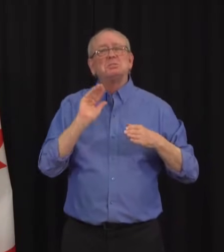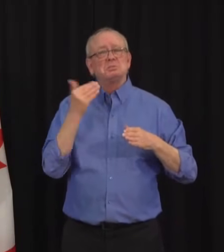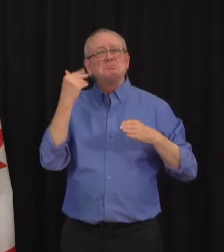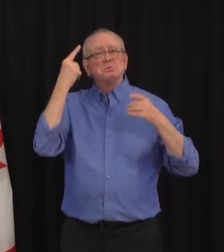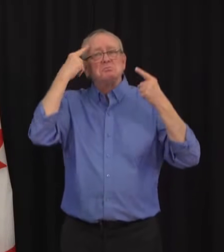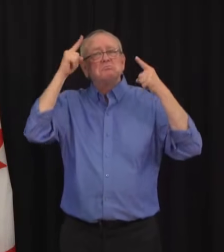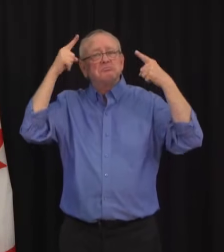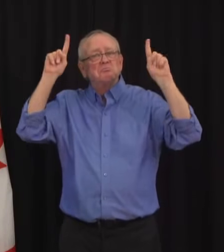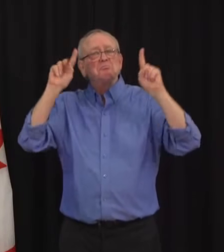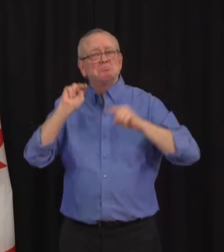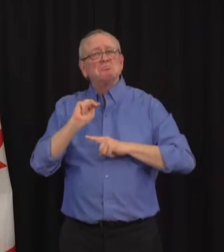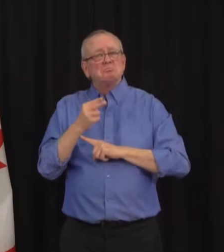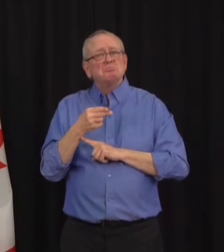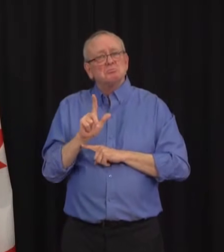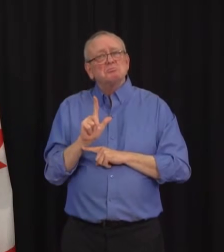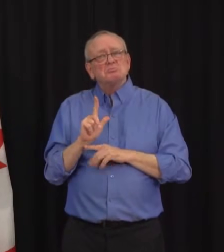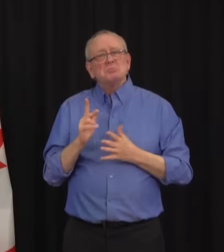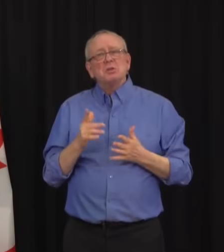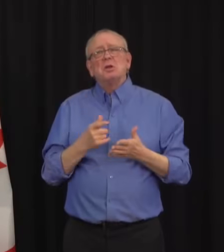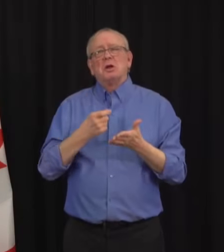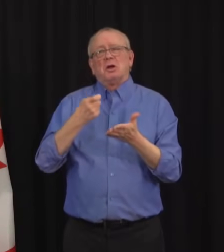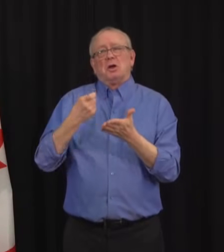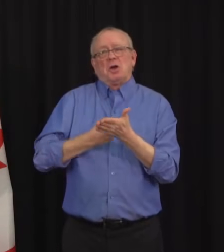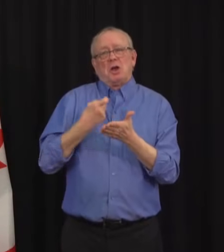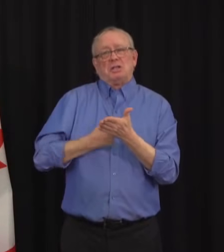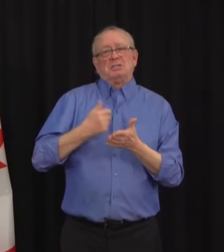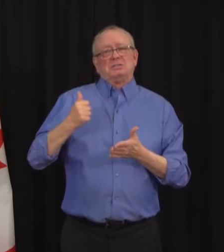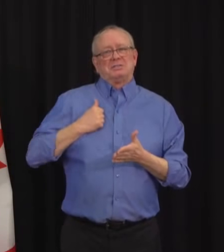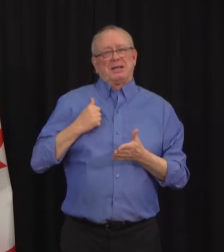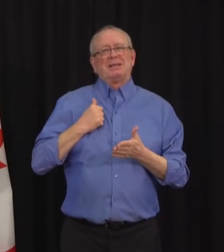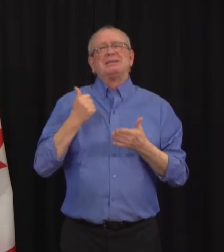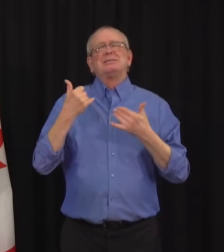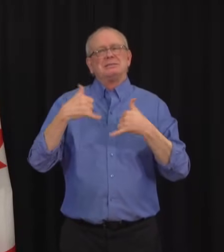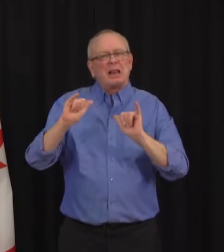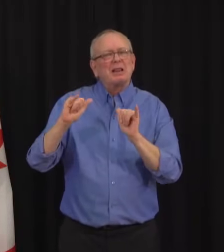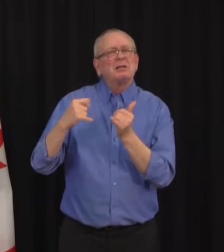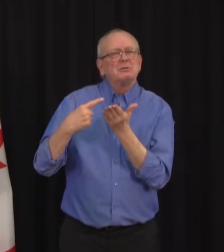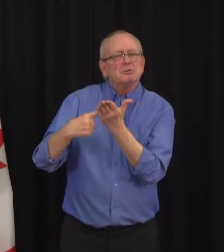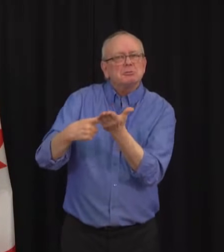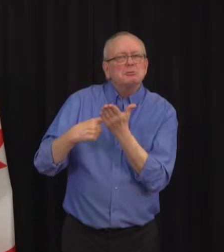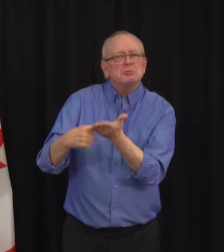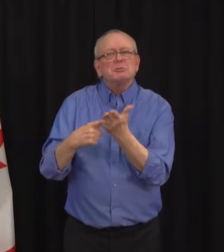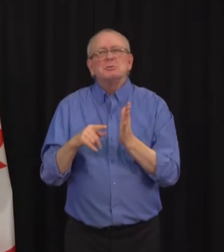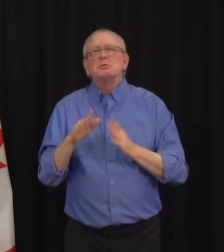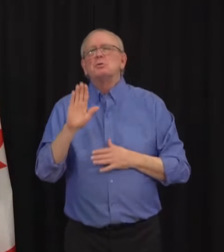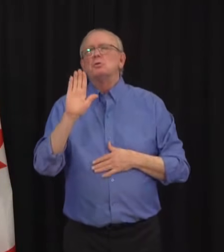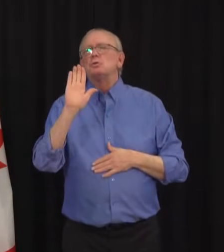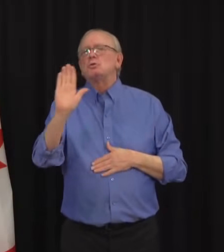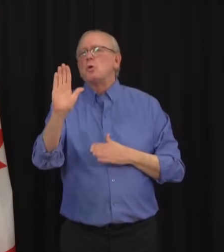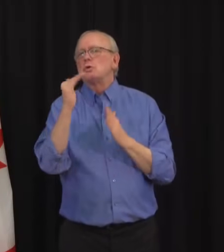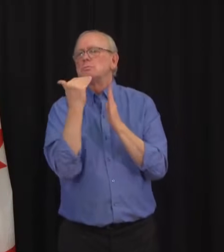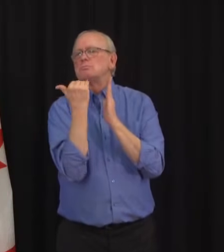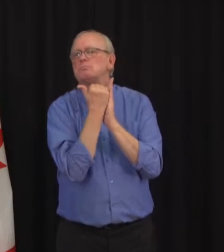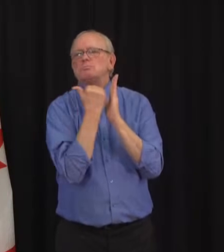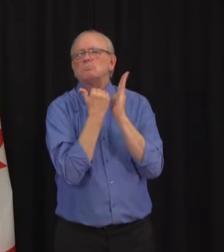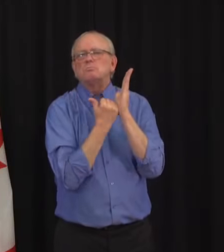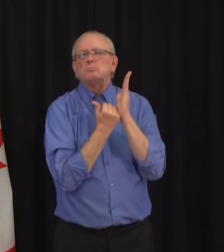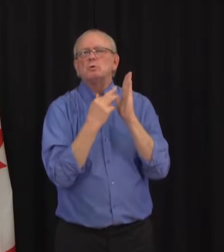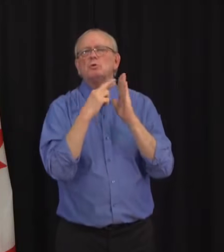have conversations with Hockey Canada to look at both our current situation and their protocols. And so I would say that